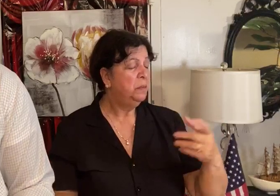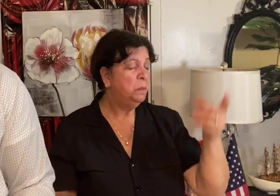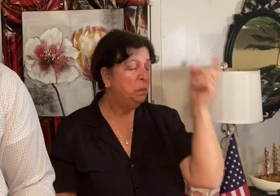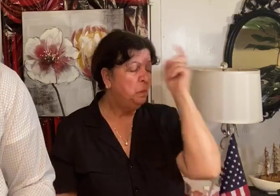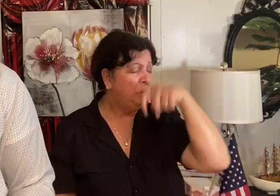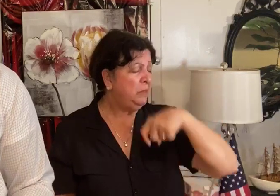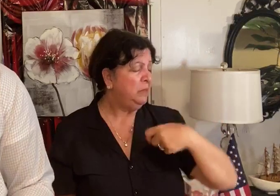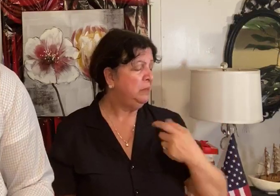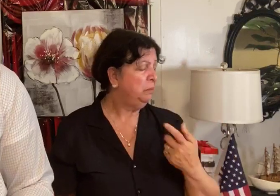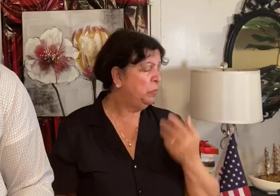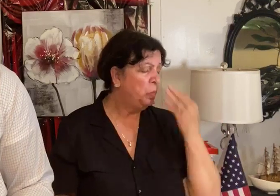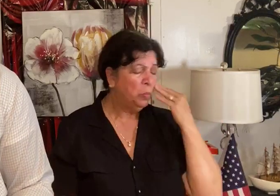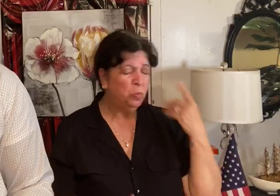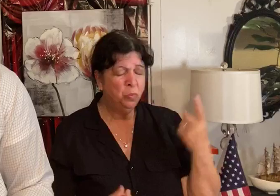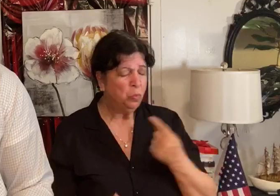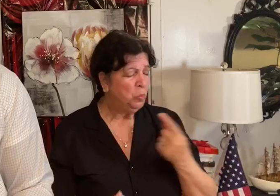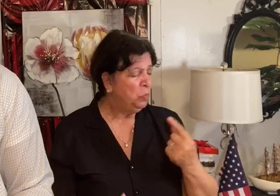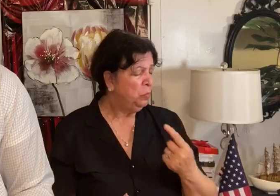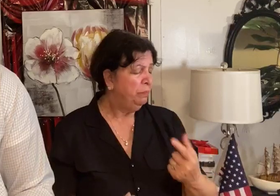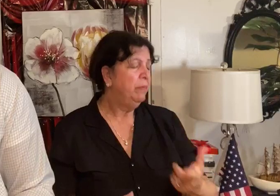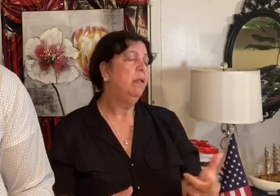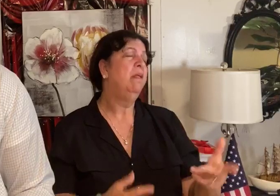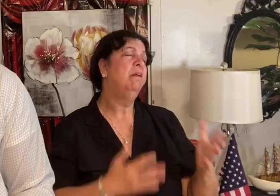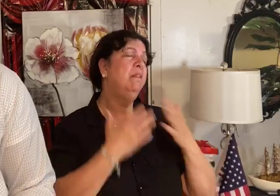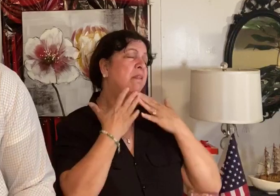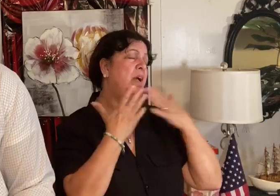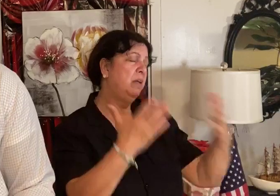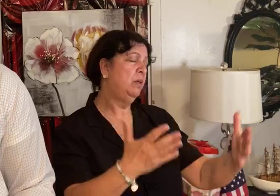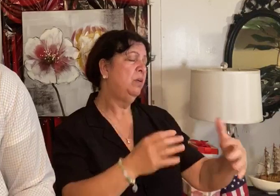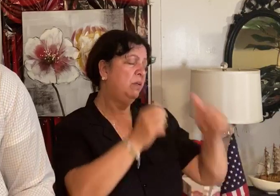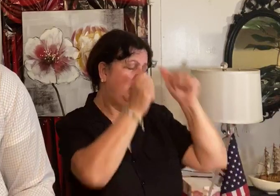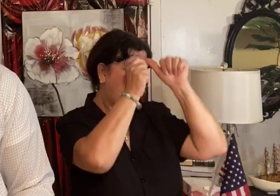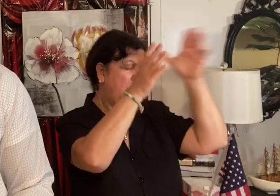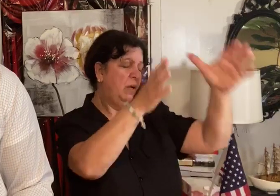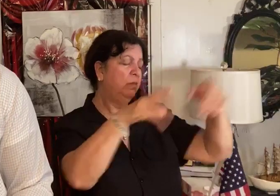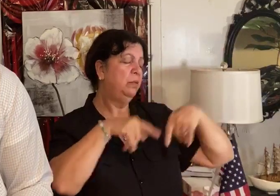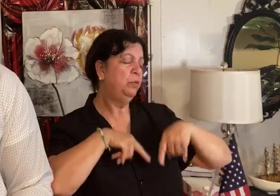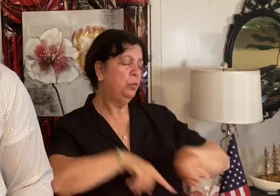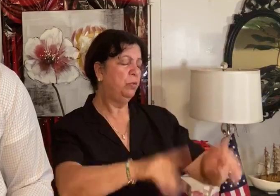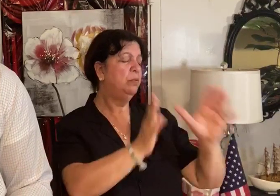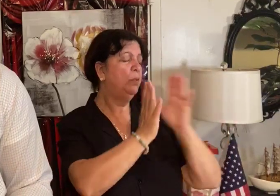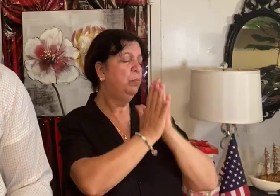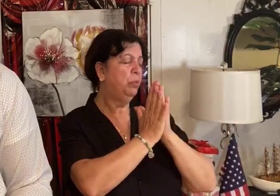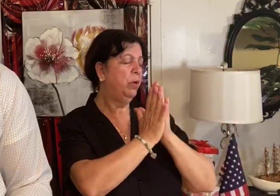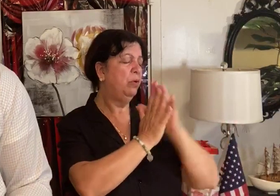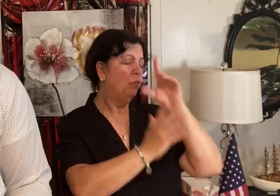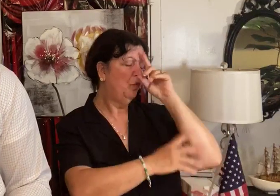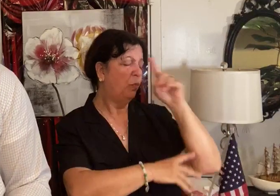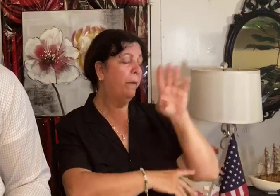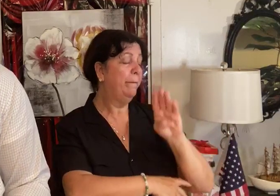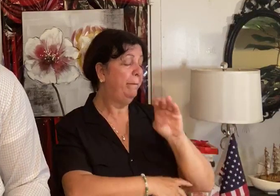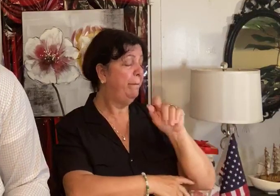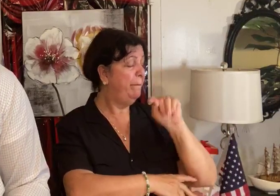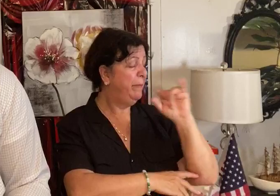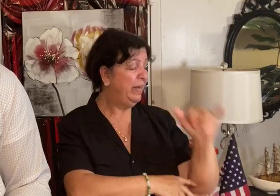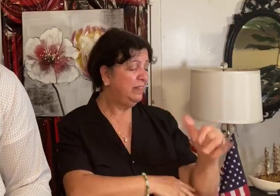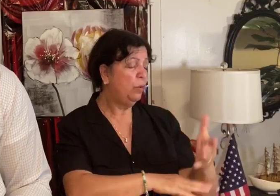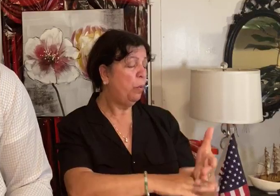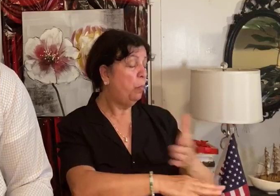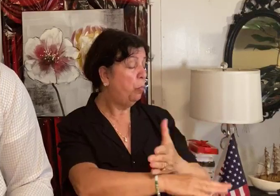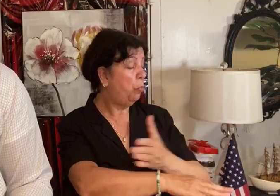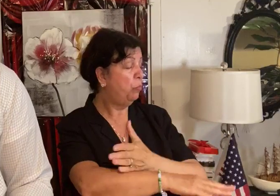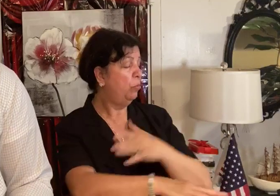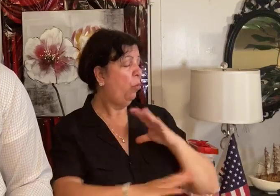her. And dear Father, we want to thank you for hearing the prayer on Betty's behalf, Lord. She's getting so much better,